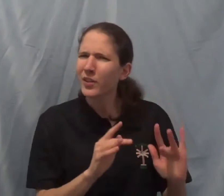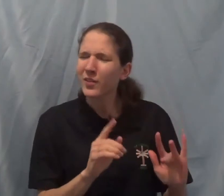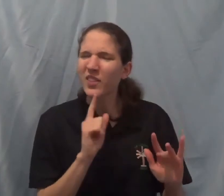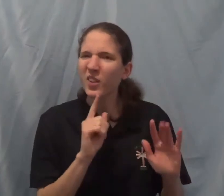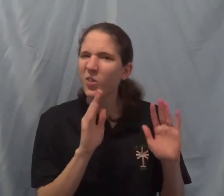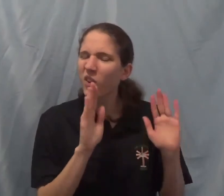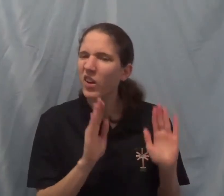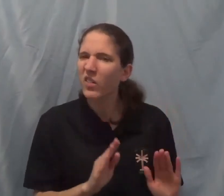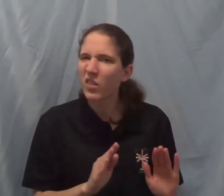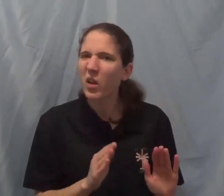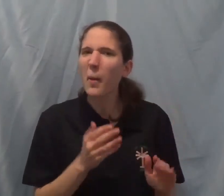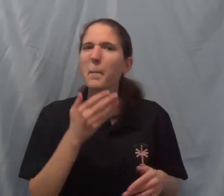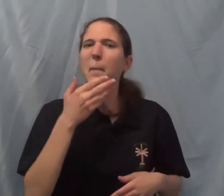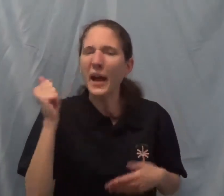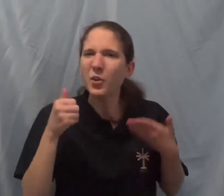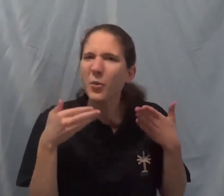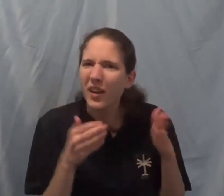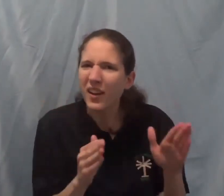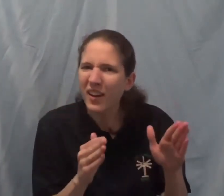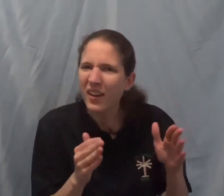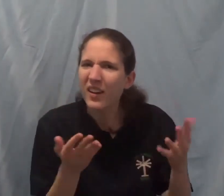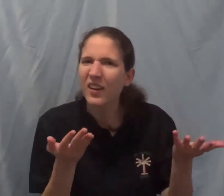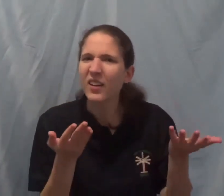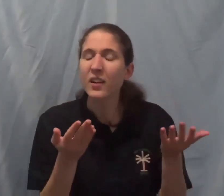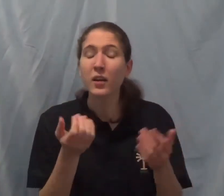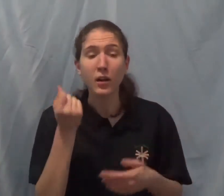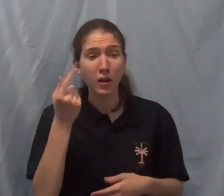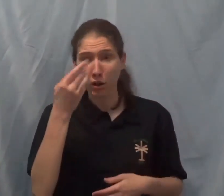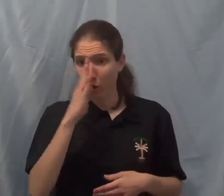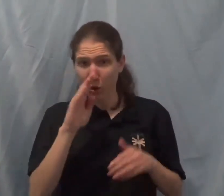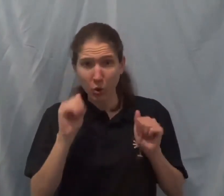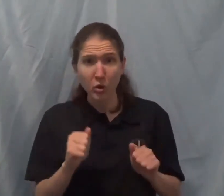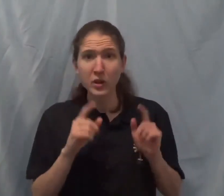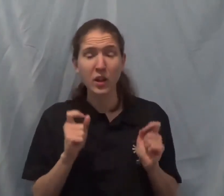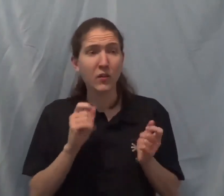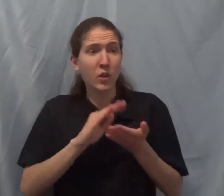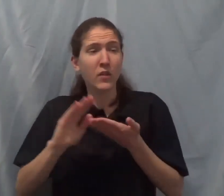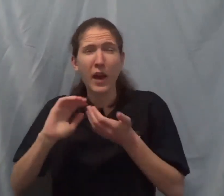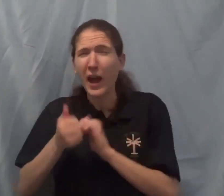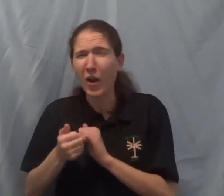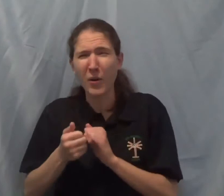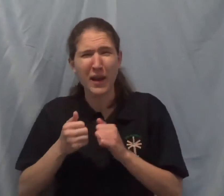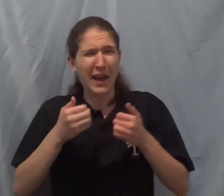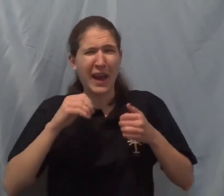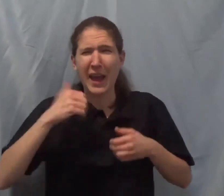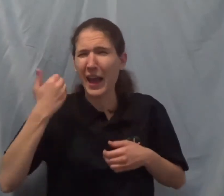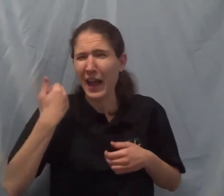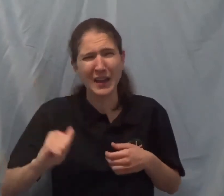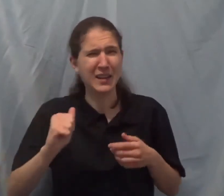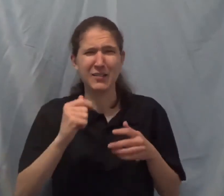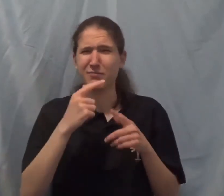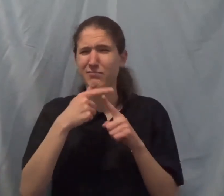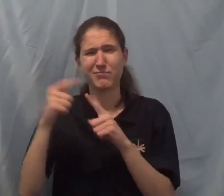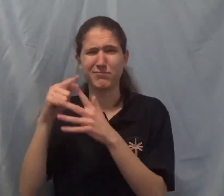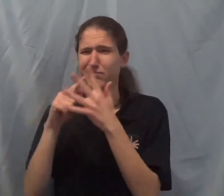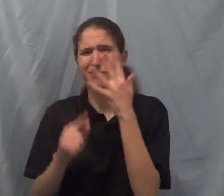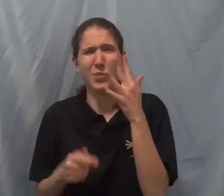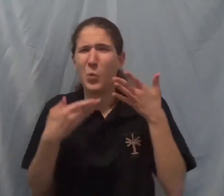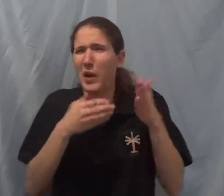acquired taste. Breaking the ice was mildly traumatic. I've been gone for, I'm on the 10-year plan. When